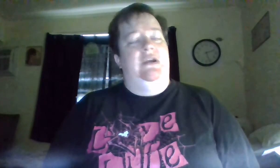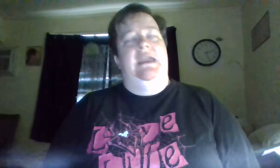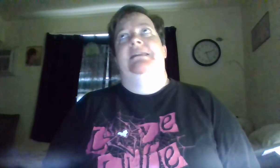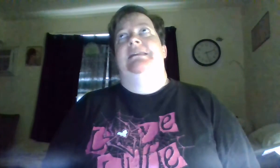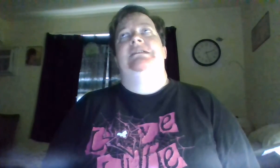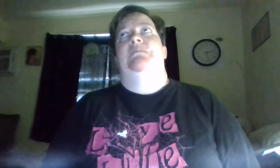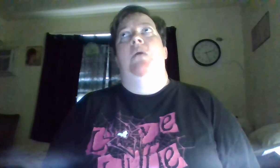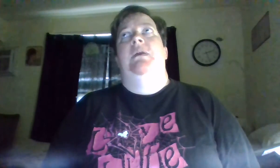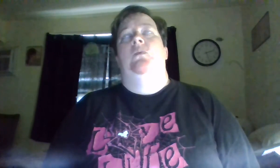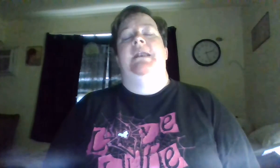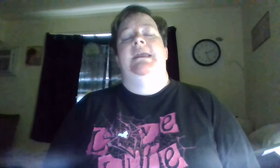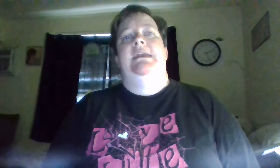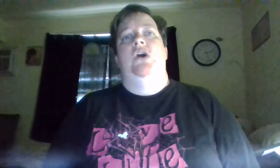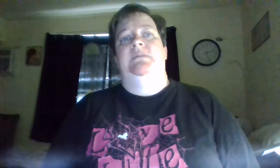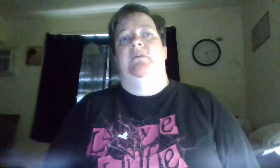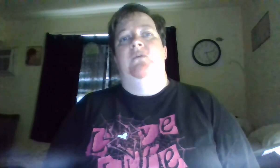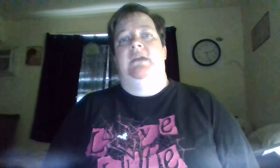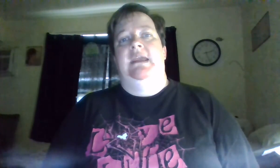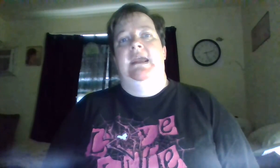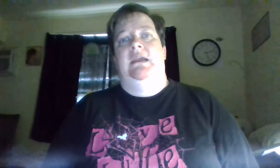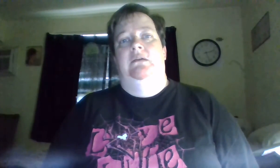at this moment when he goes before the king,